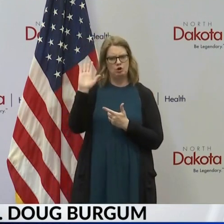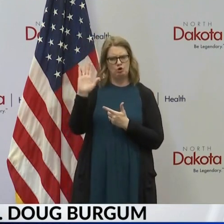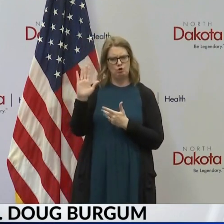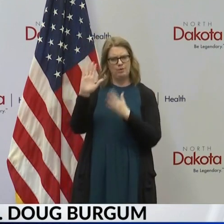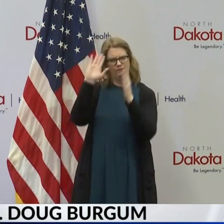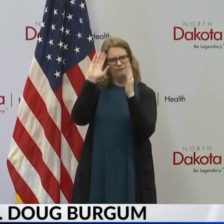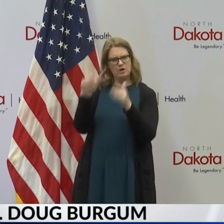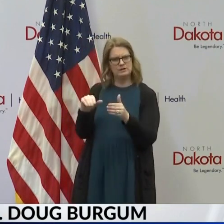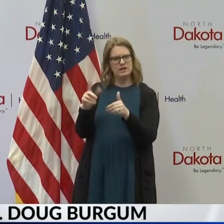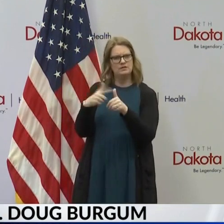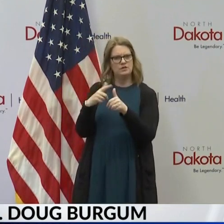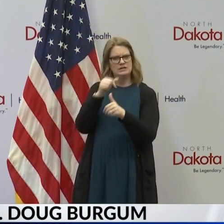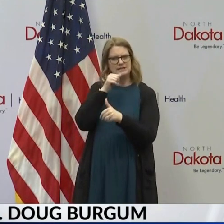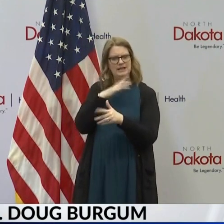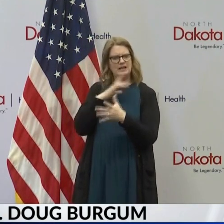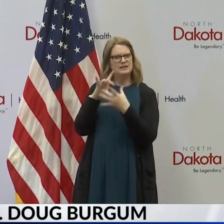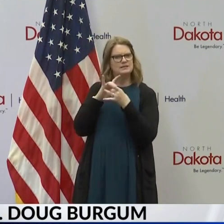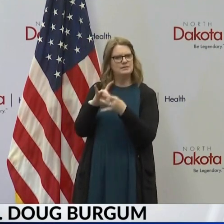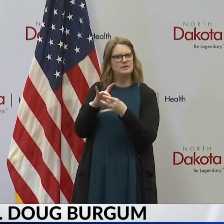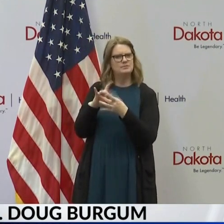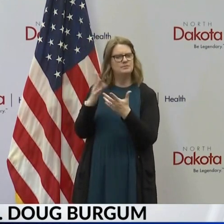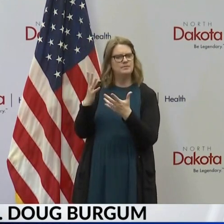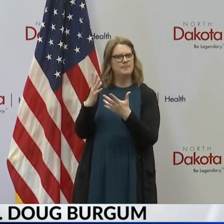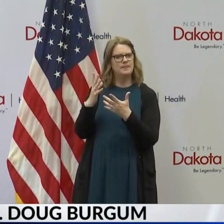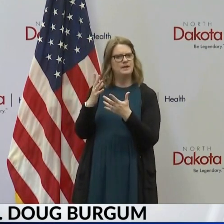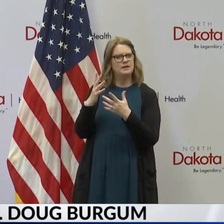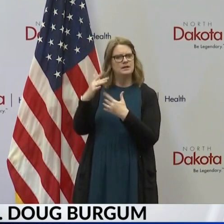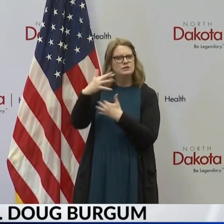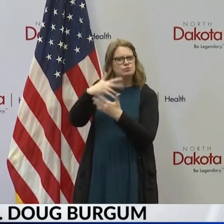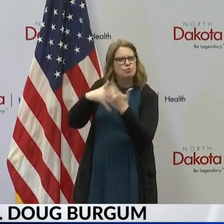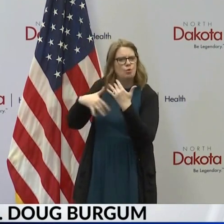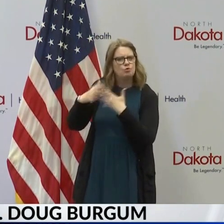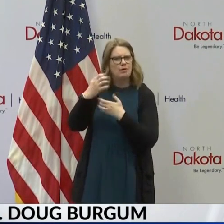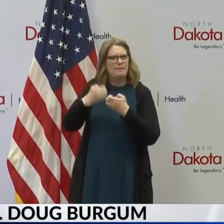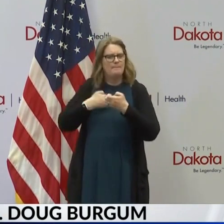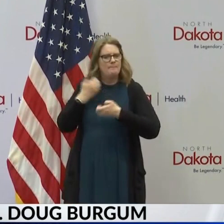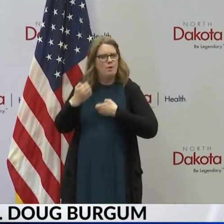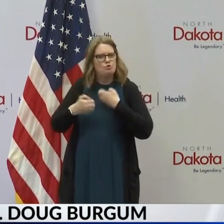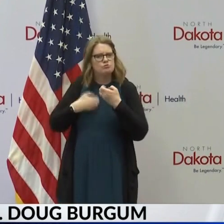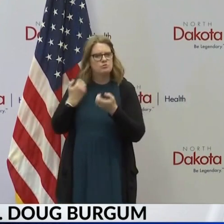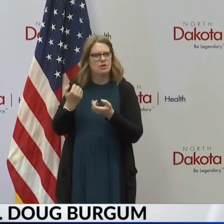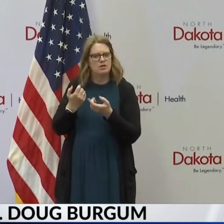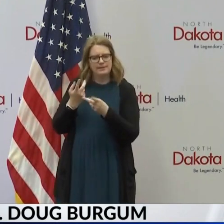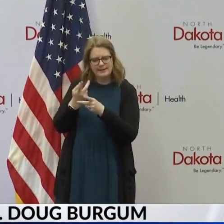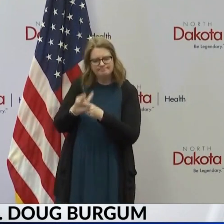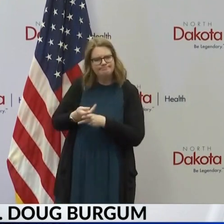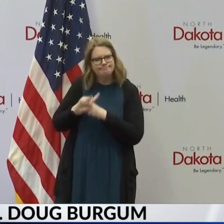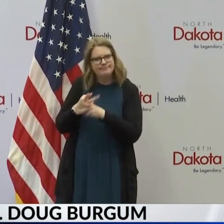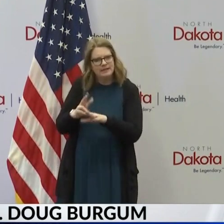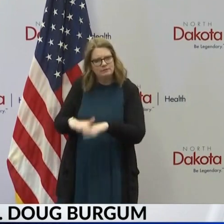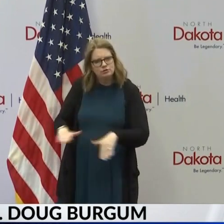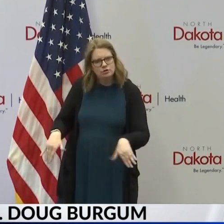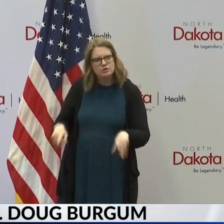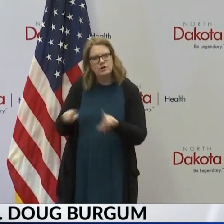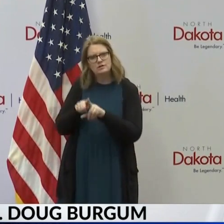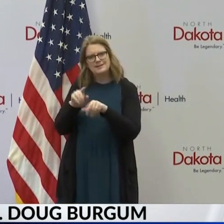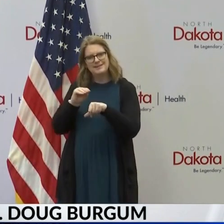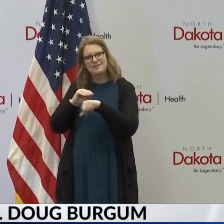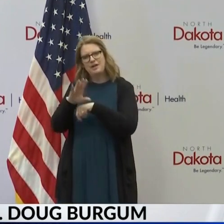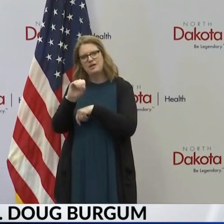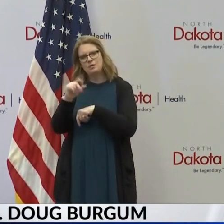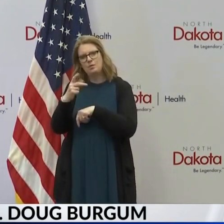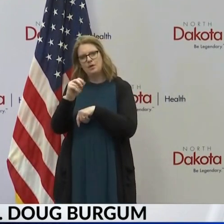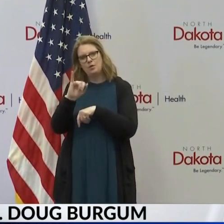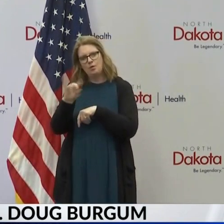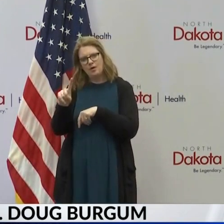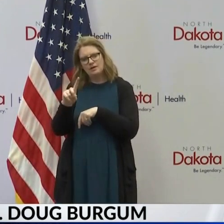focus as First Lady has been around the social and emotional well-being of children, and also the effect of the opioid crisis